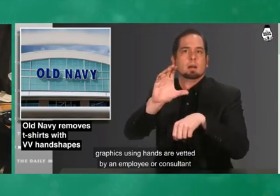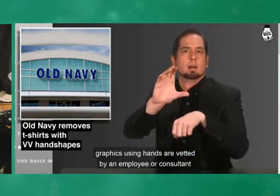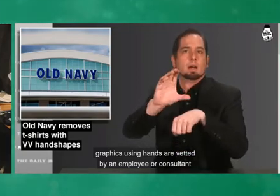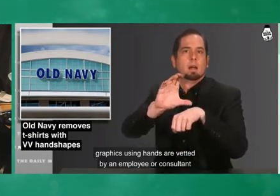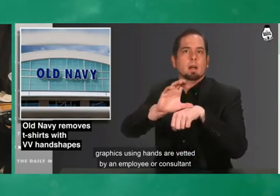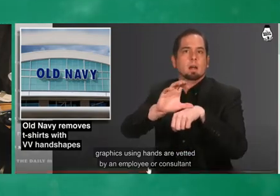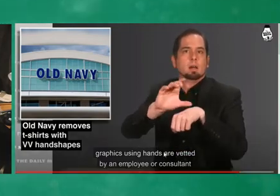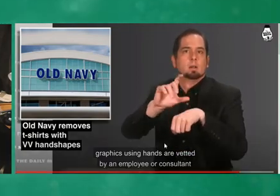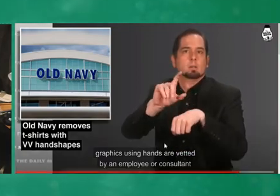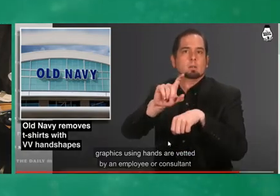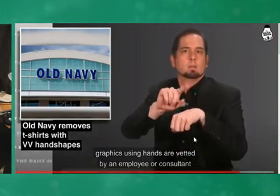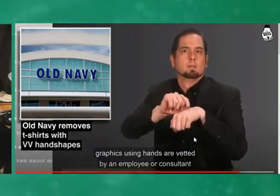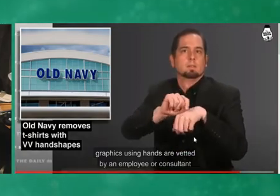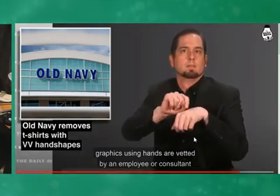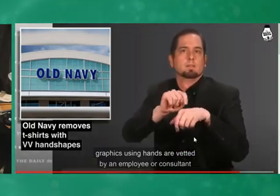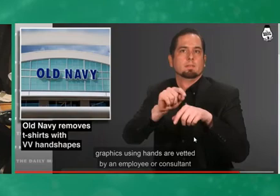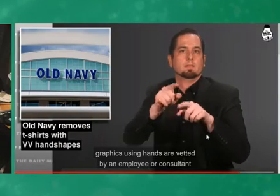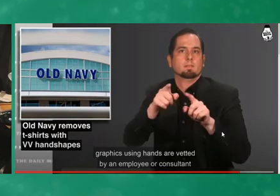or